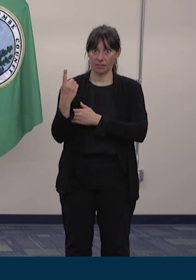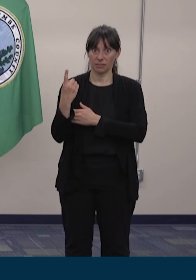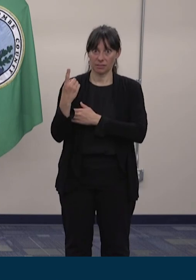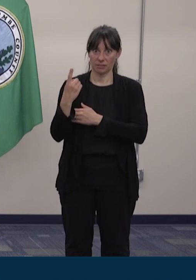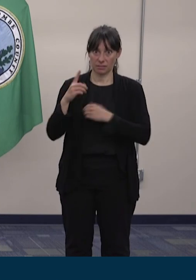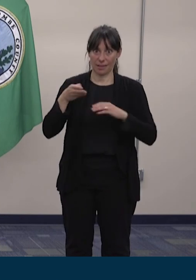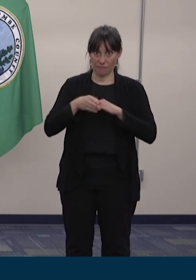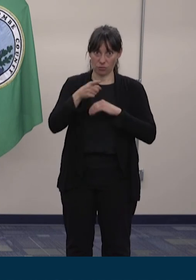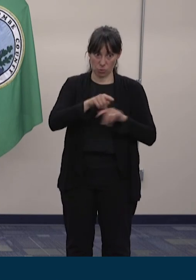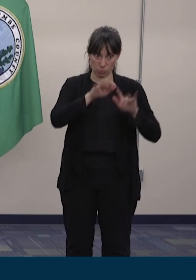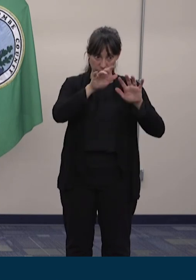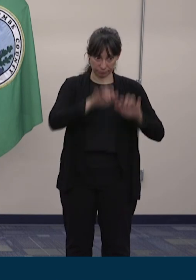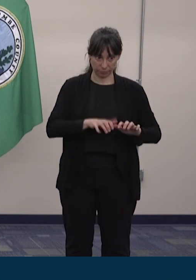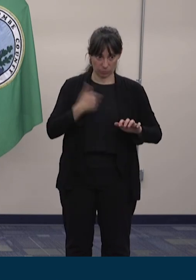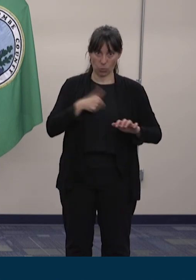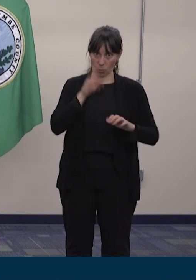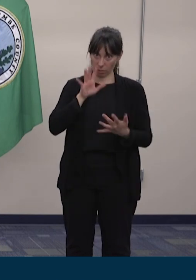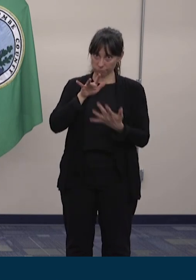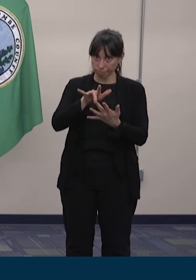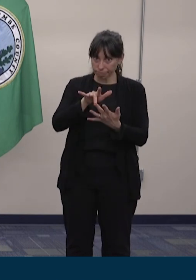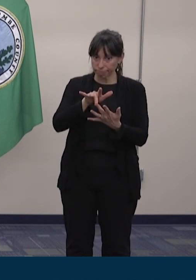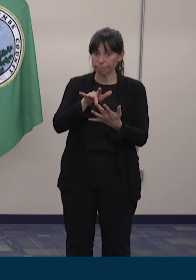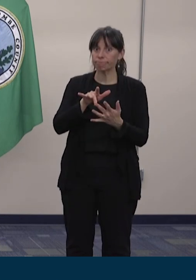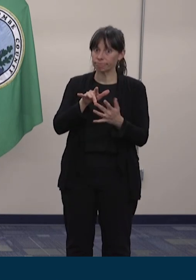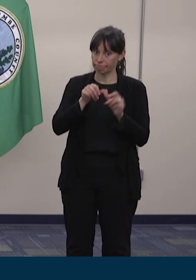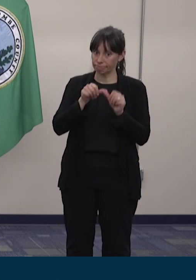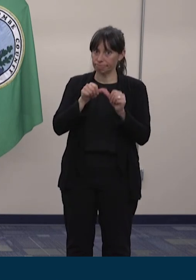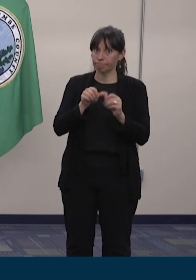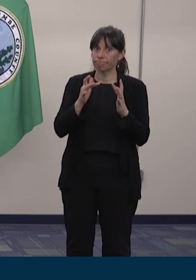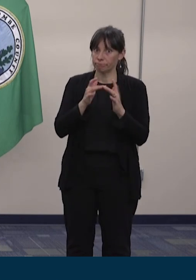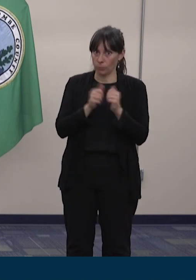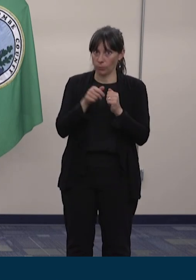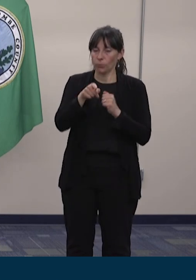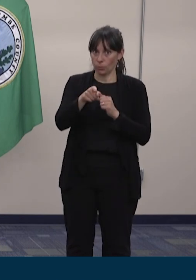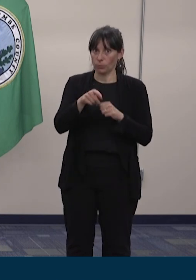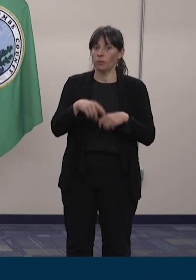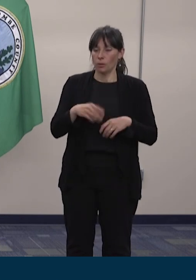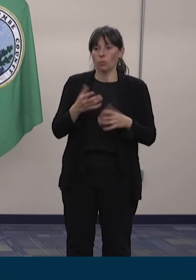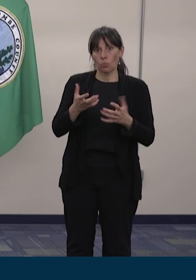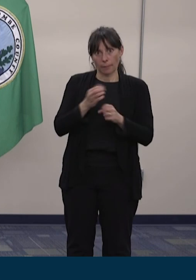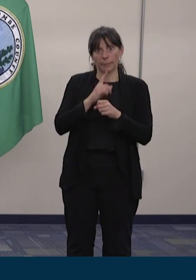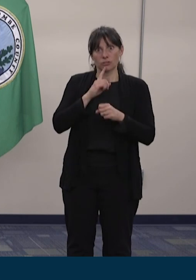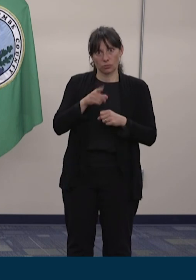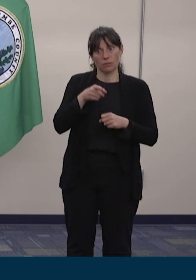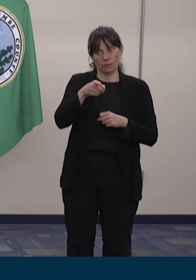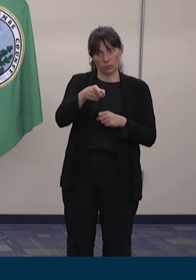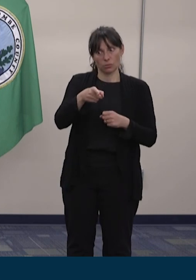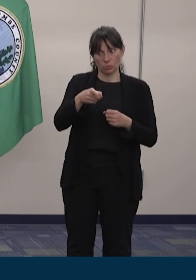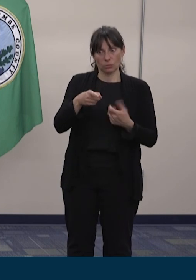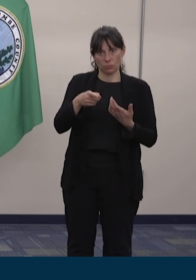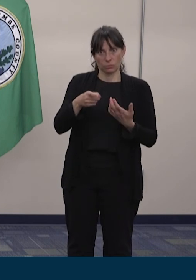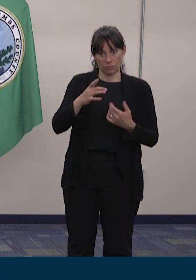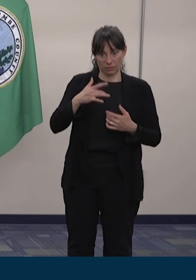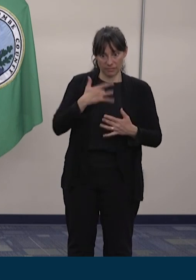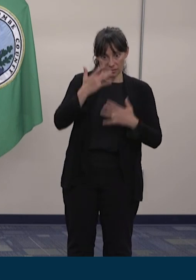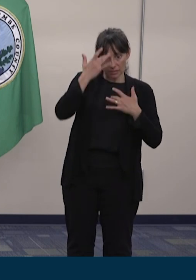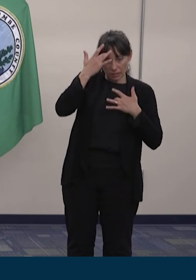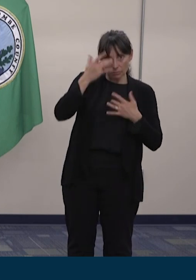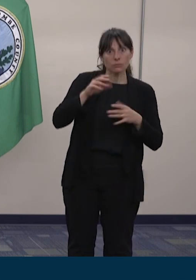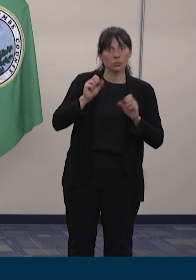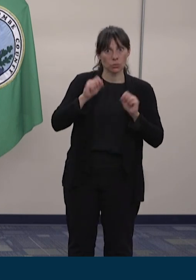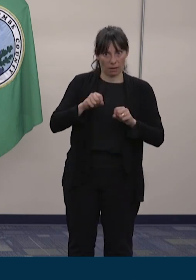hasta 7 We 10 want to make días. sure that everyone in our Queremos community asegurarnos que todo el mundo en nuestra comunidad is getting the care that they tiene el need. cuidado que necesitan.